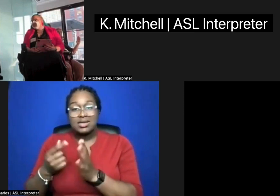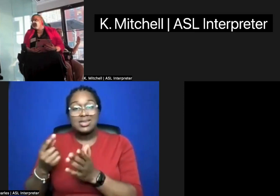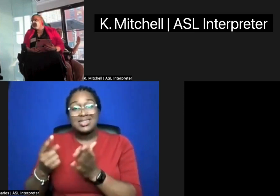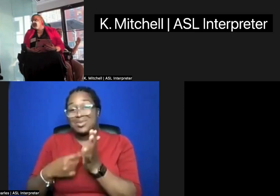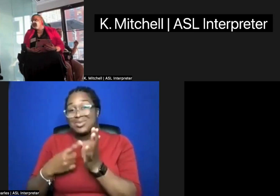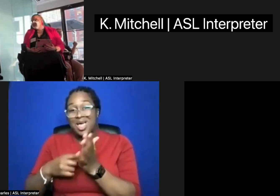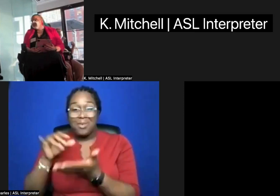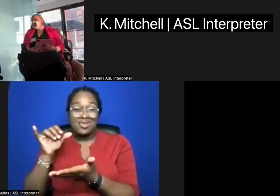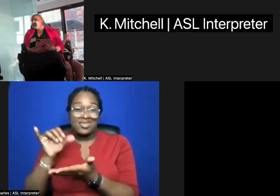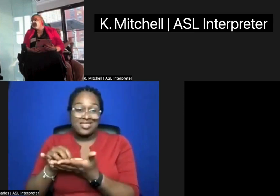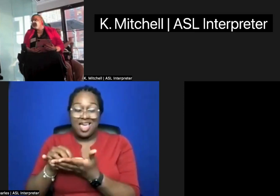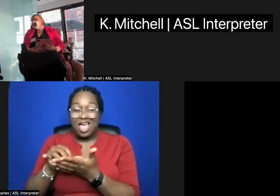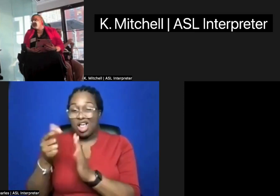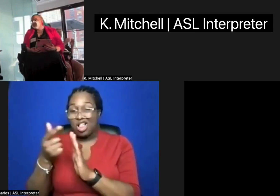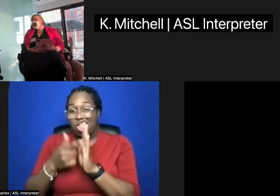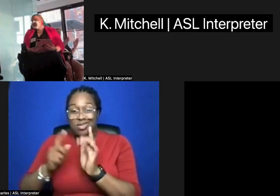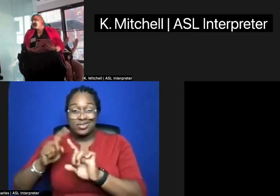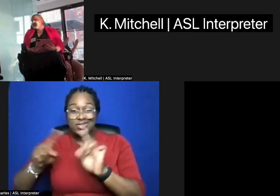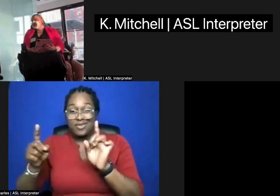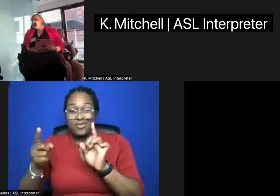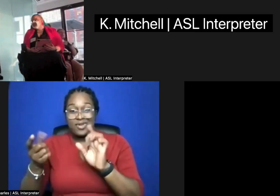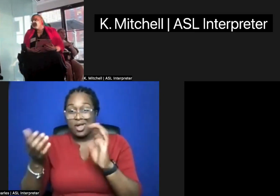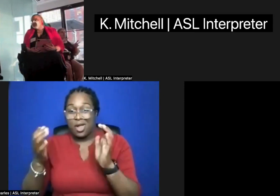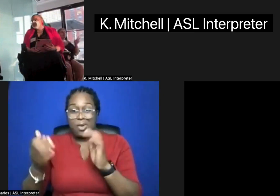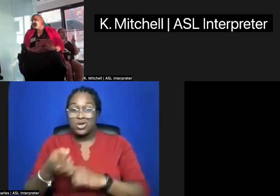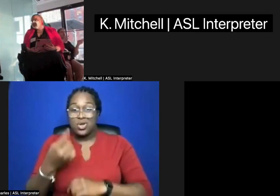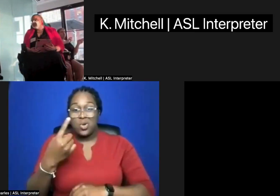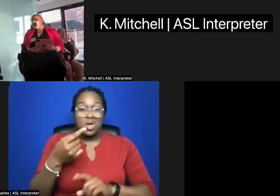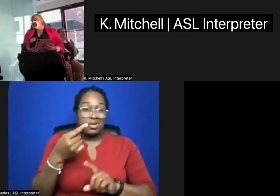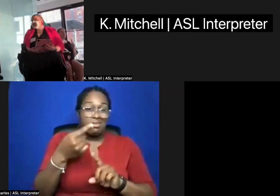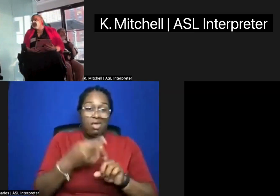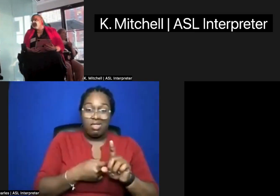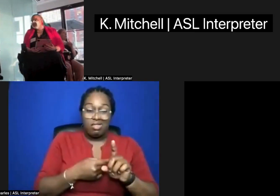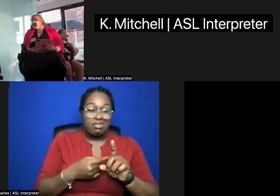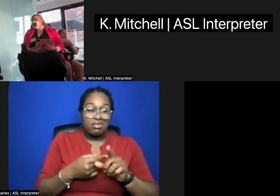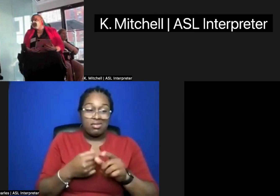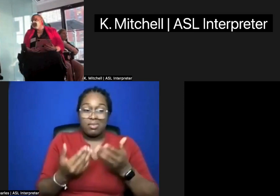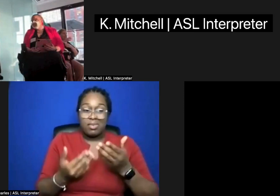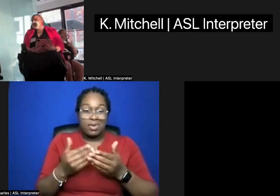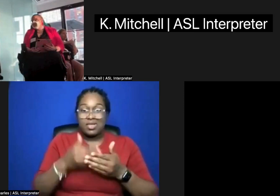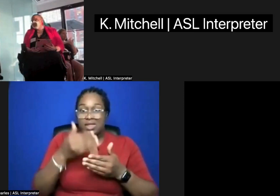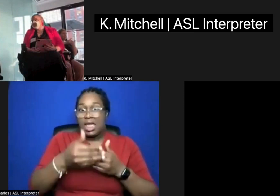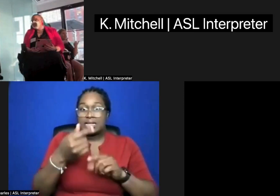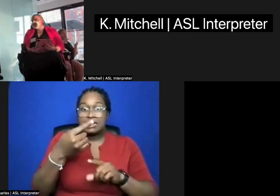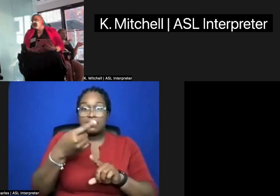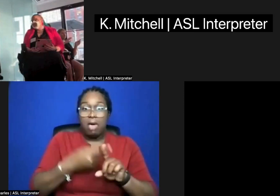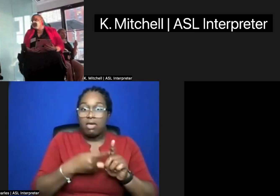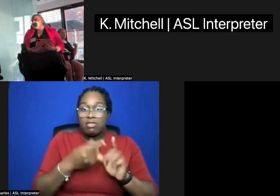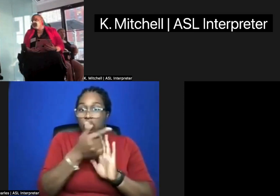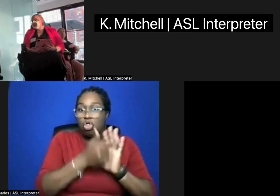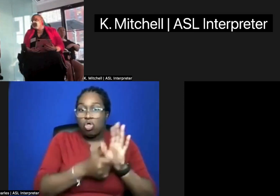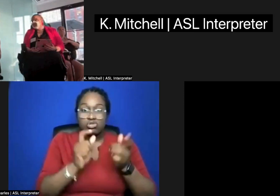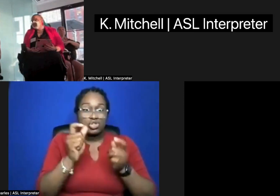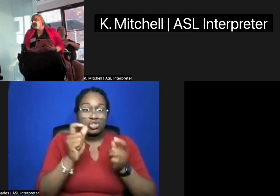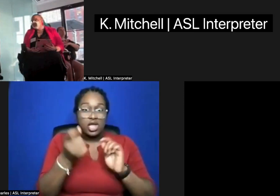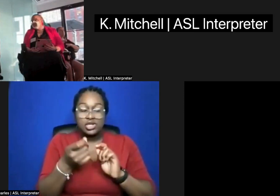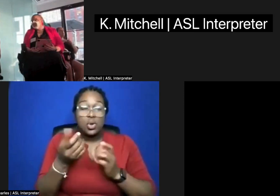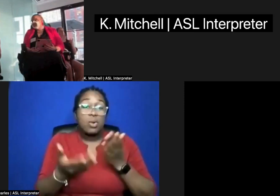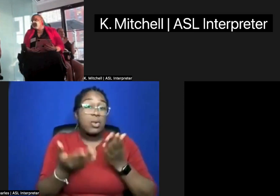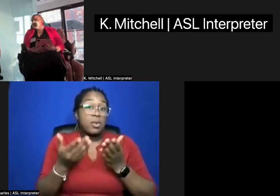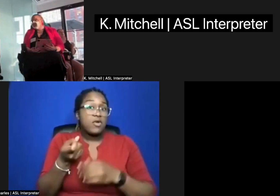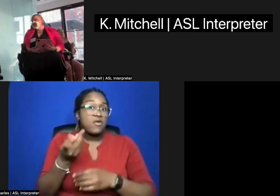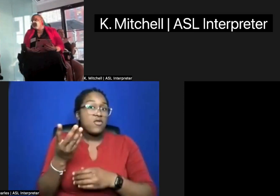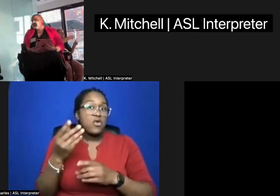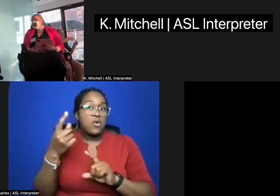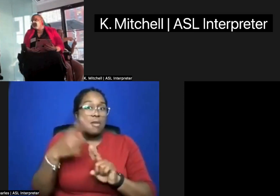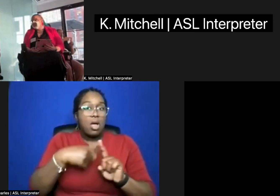to immediately speak out 1 month of a discrimination situation happening. Maybe it does take a few months and you already have a law,